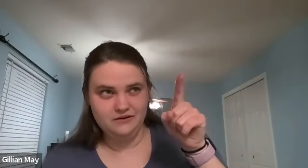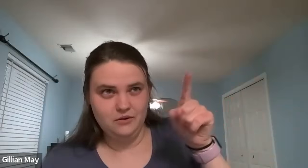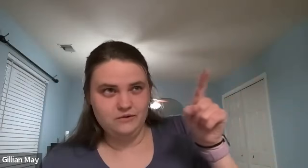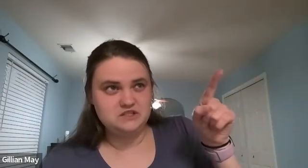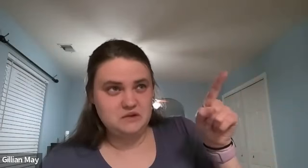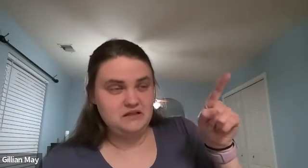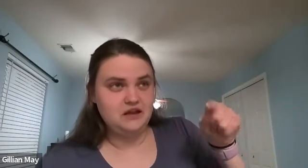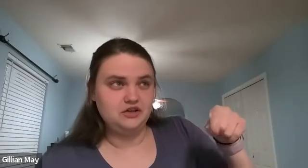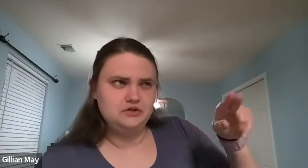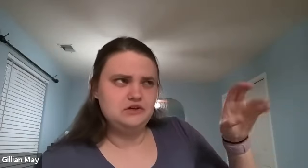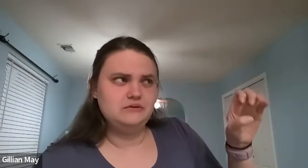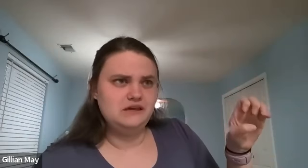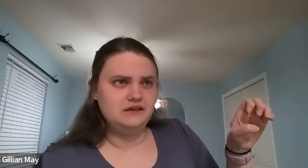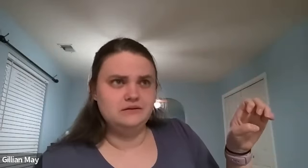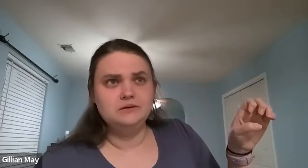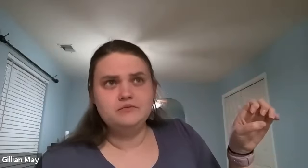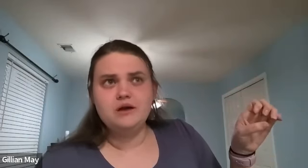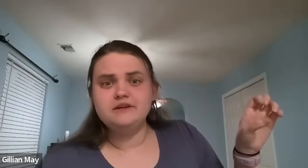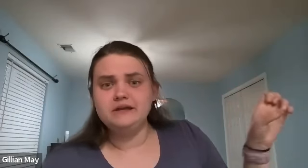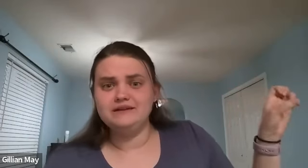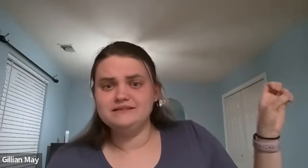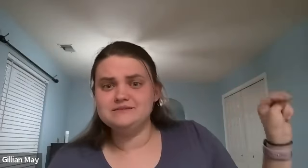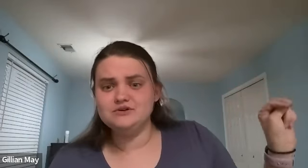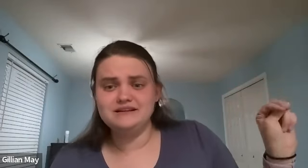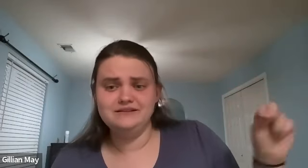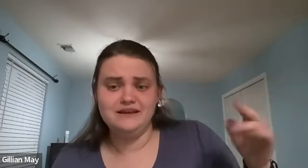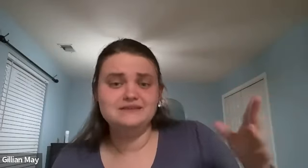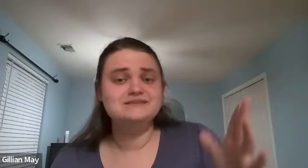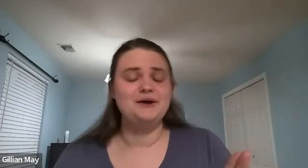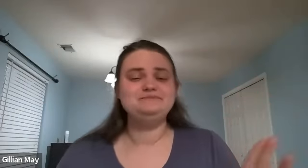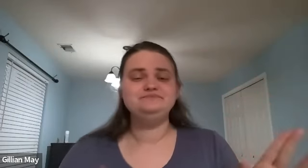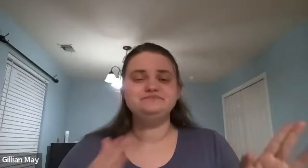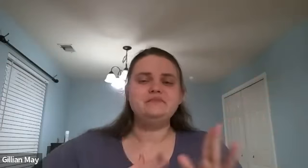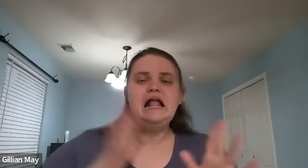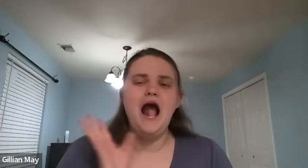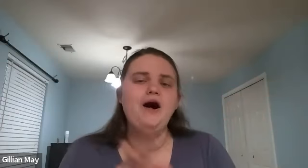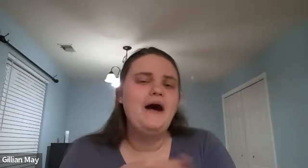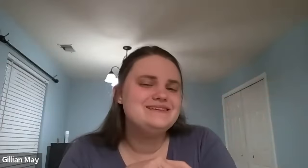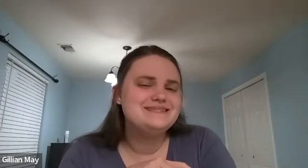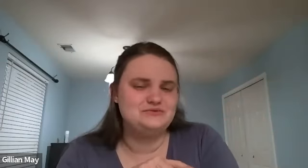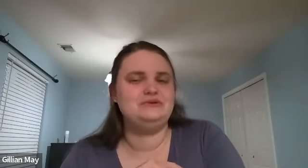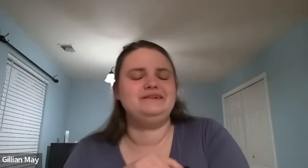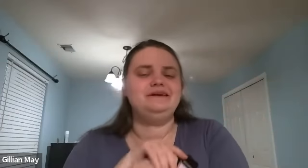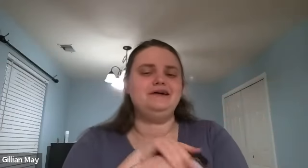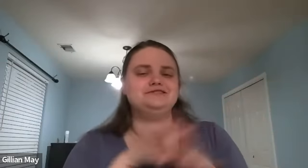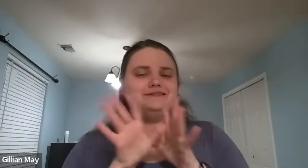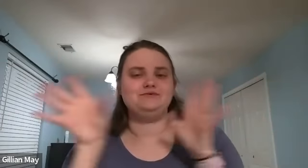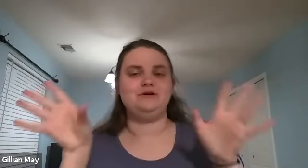we're spelling out QUE, probably Queen. This is most likely it. So I'll add the signs real quick right now, just because we're already